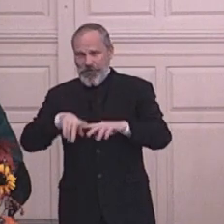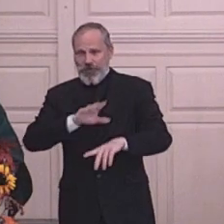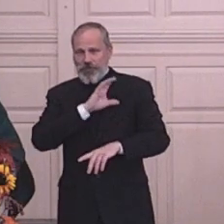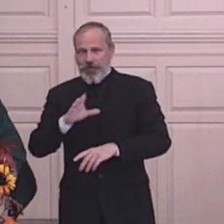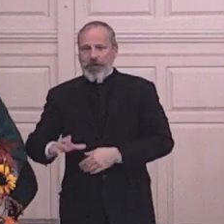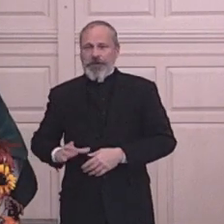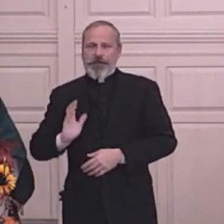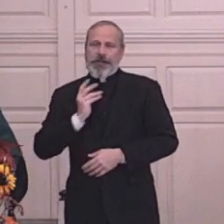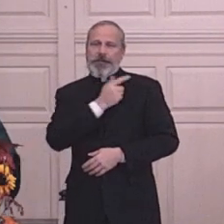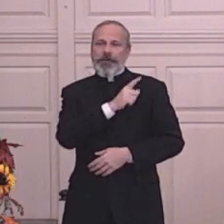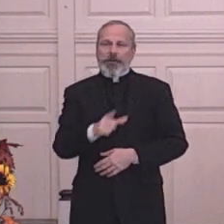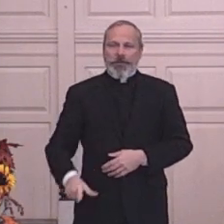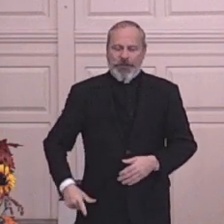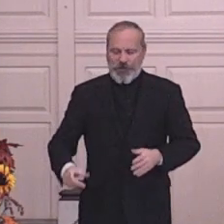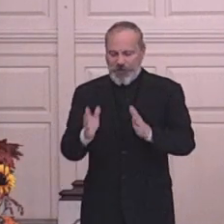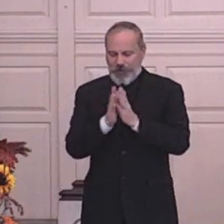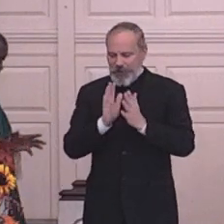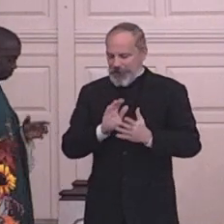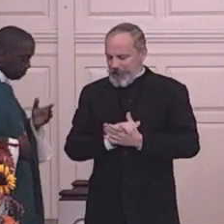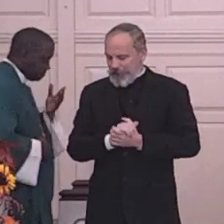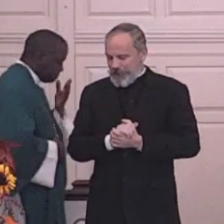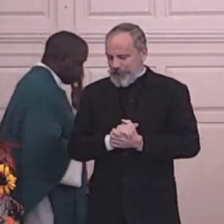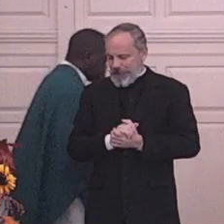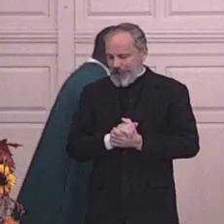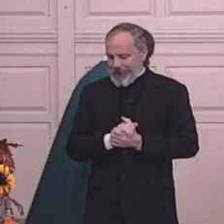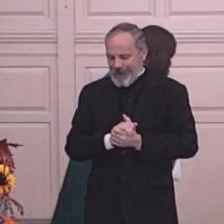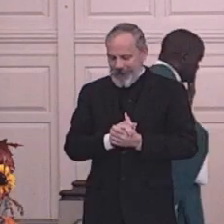Christ our Lord.